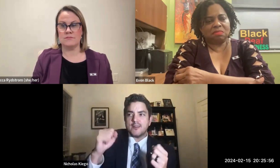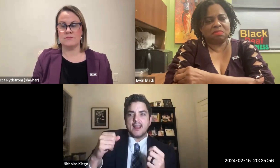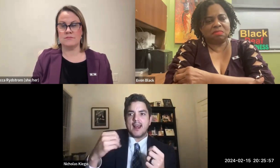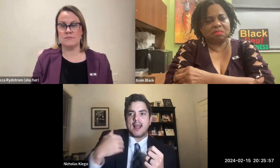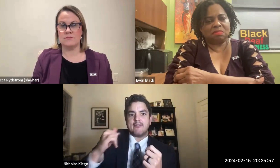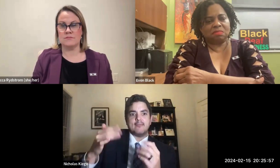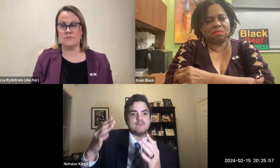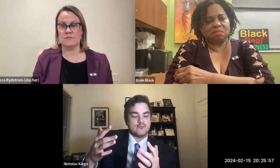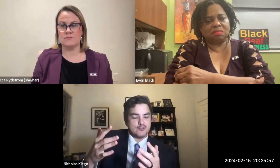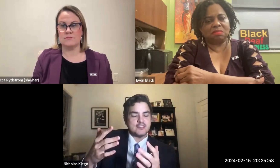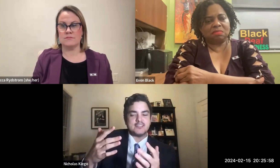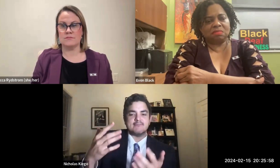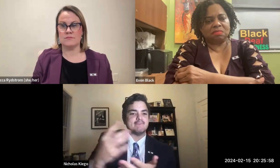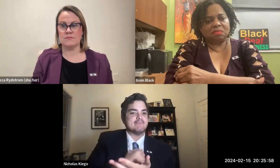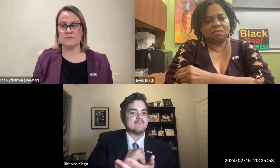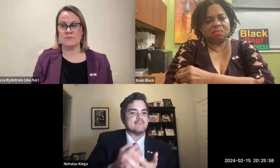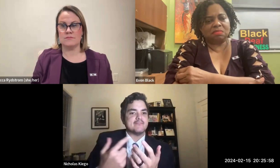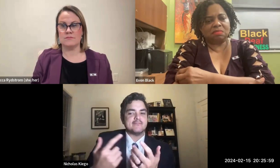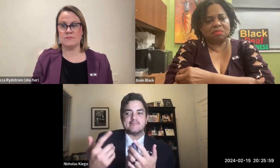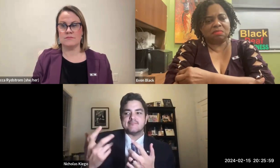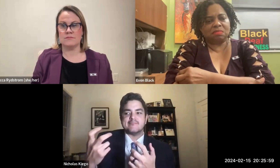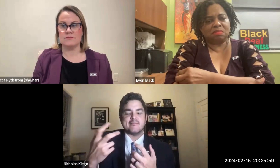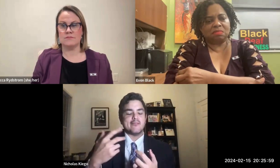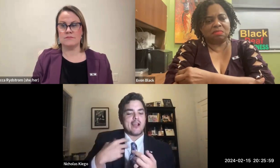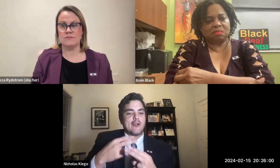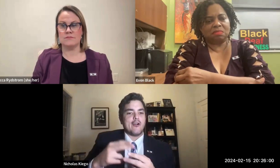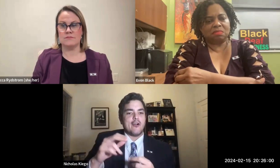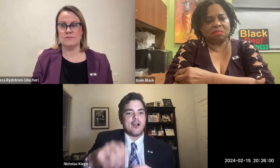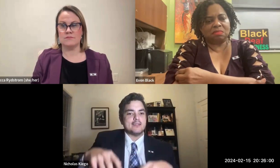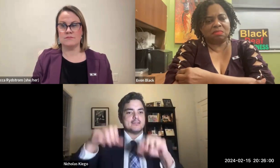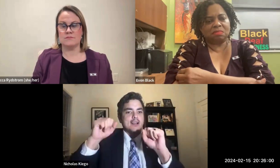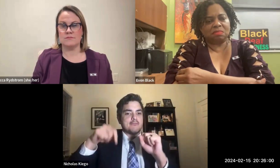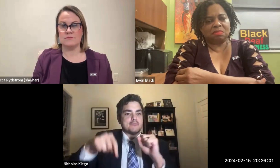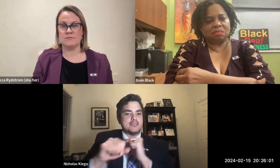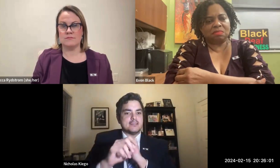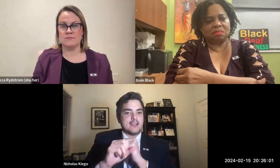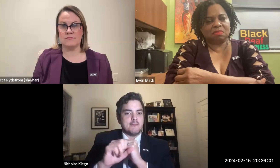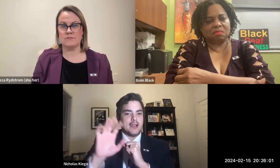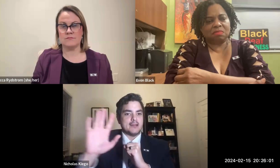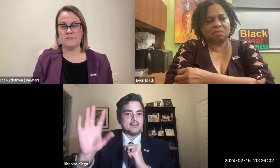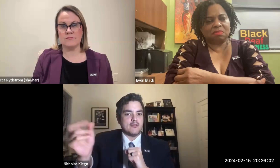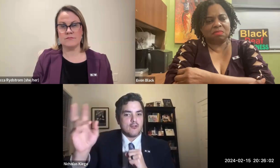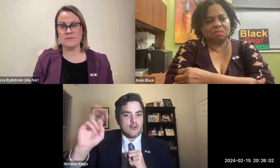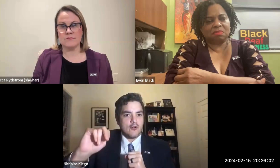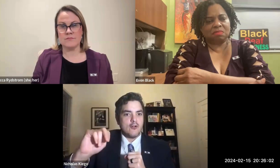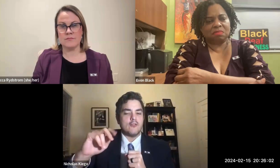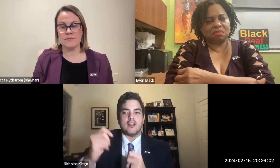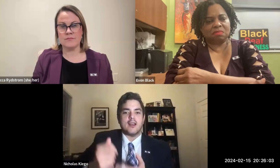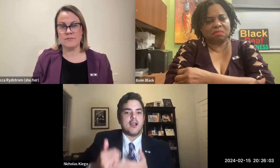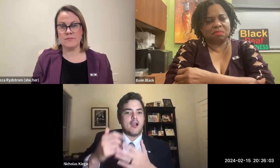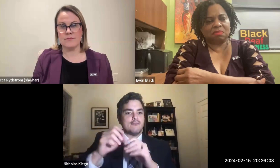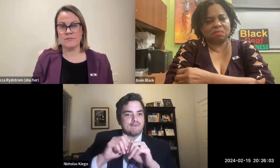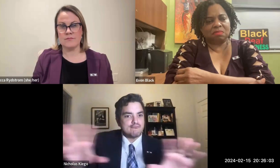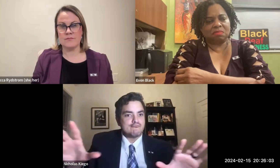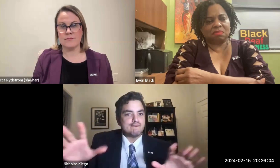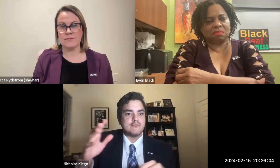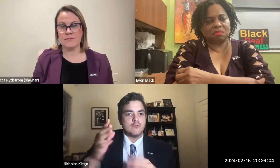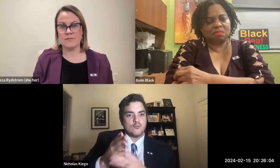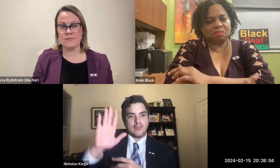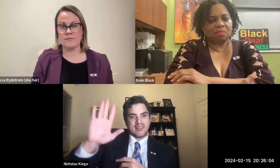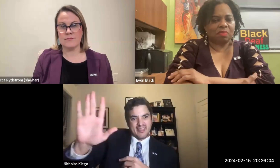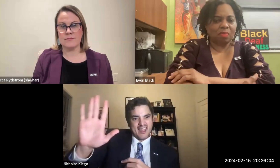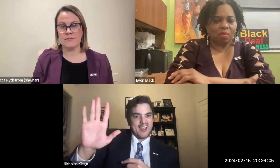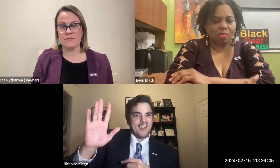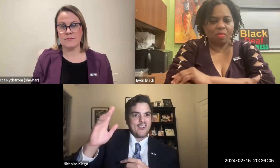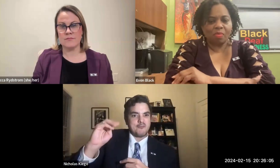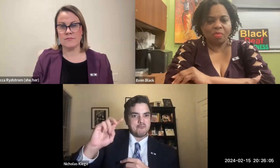broader Black hearing community so that we can take advantage of that as well. And so maybe